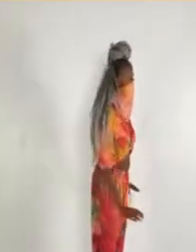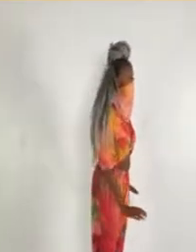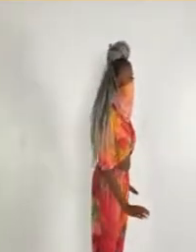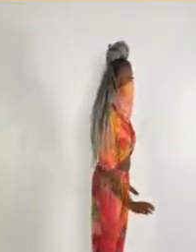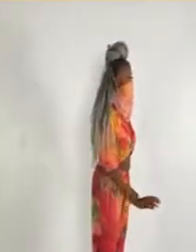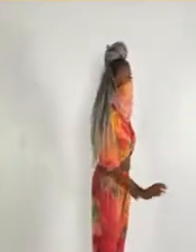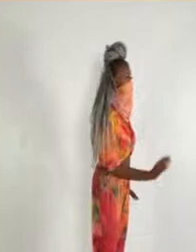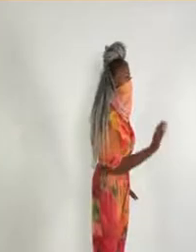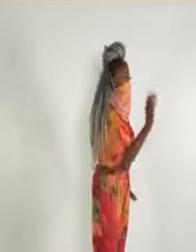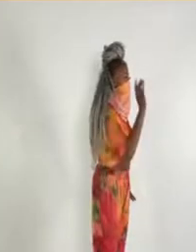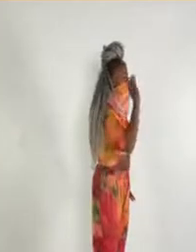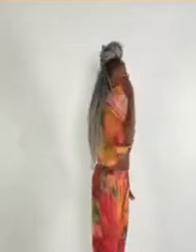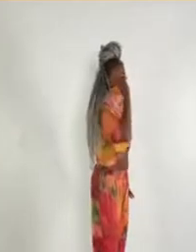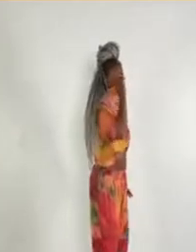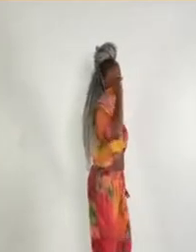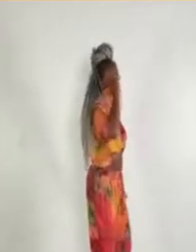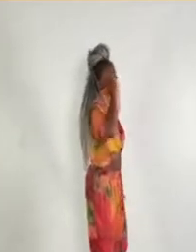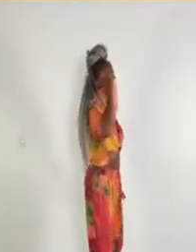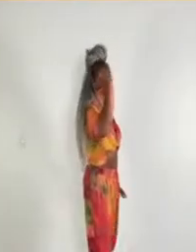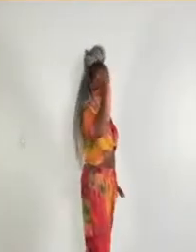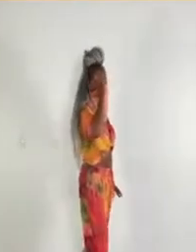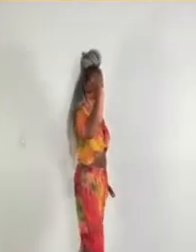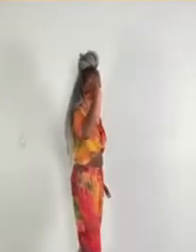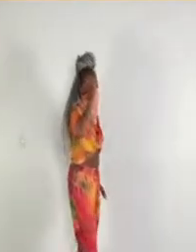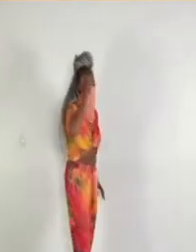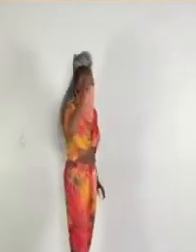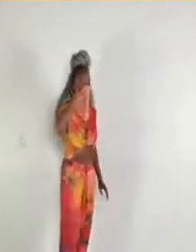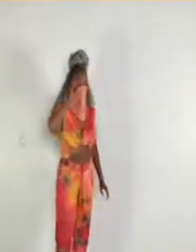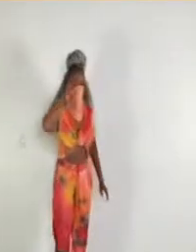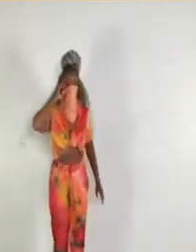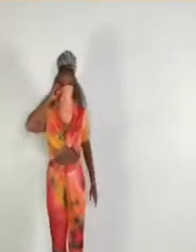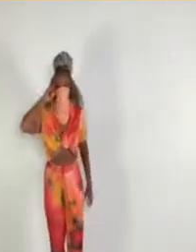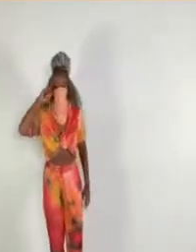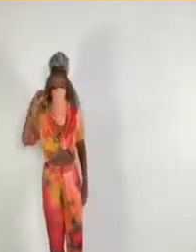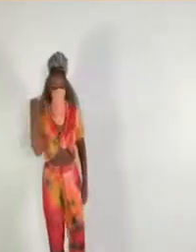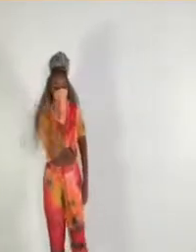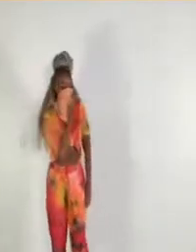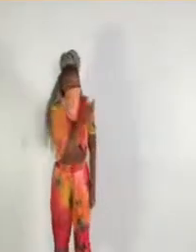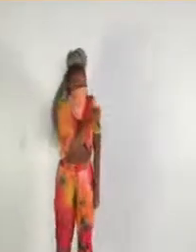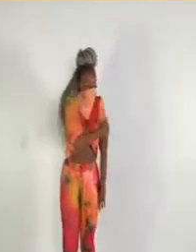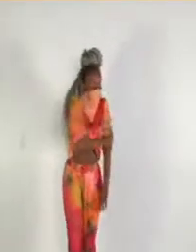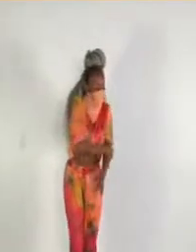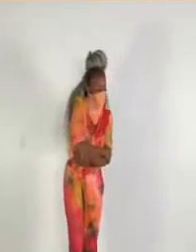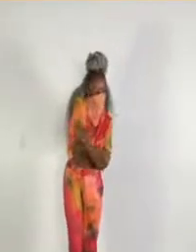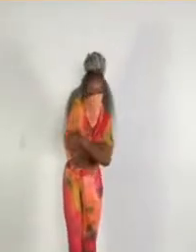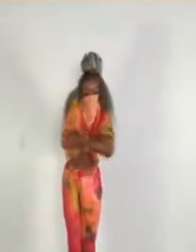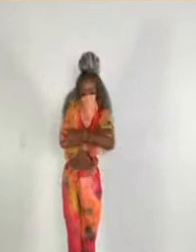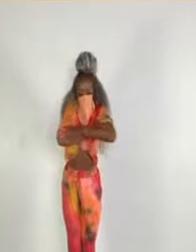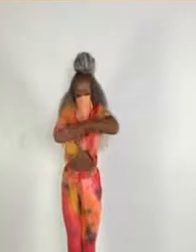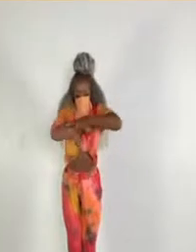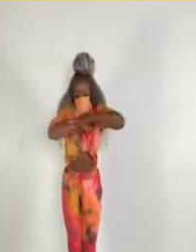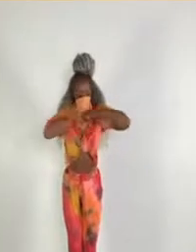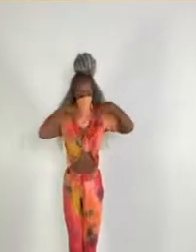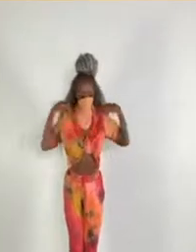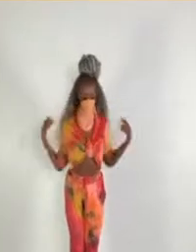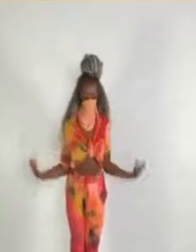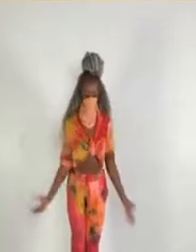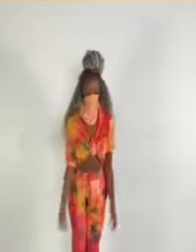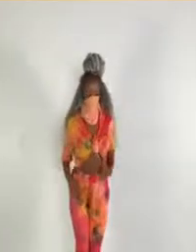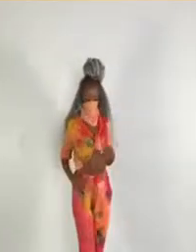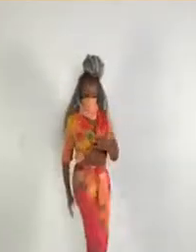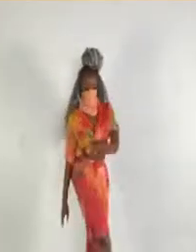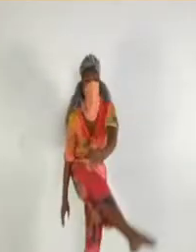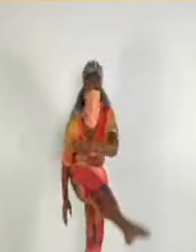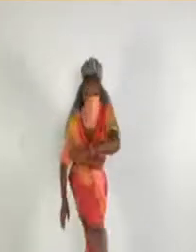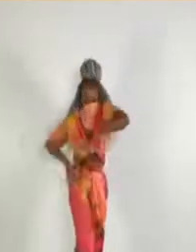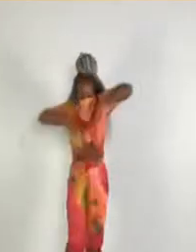dream because they didn't put lotion on before going to bed. See, that's where I went wrong. If I had put lotion on,